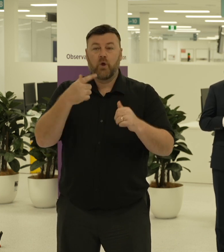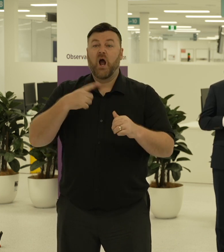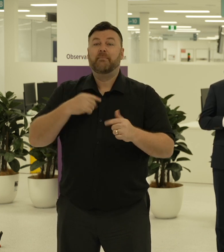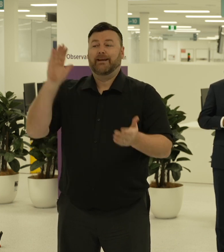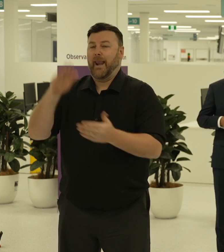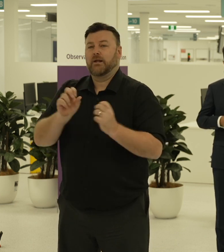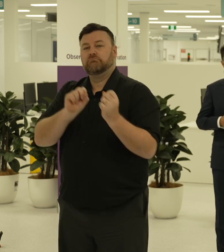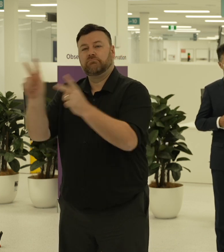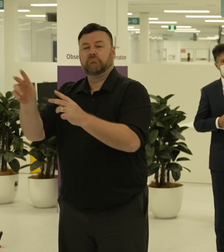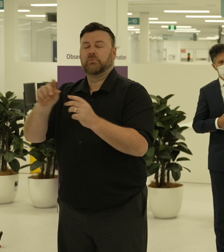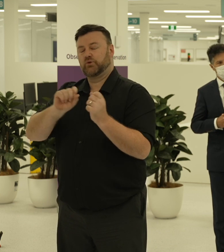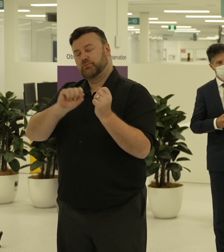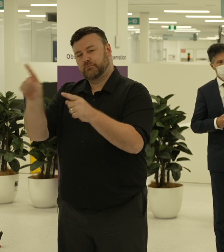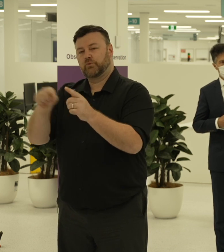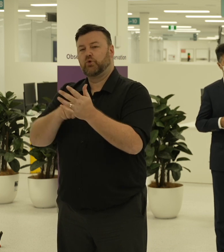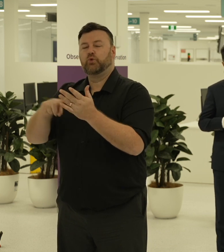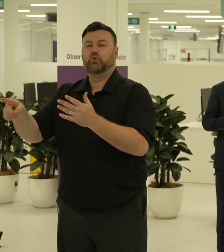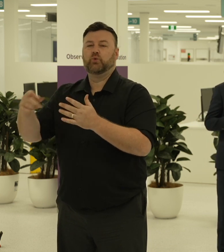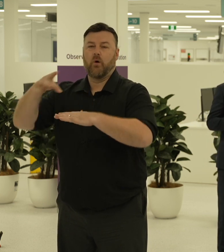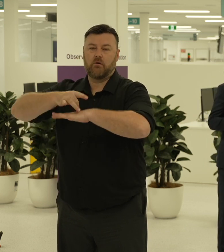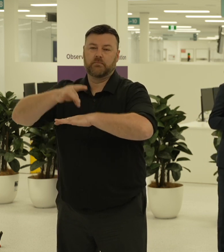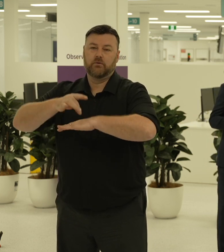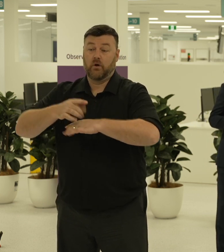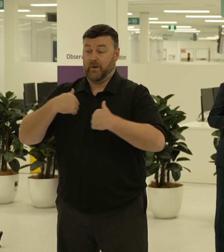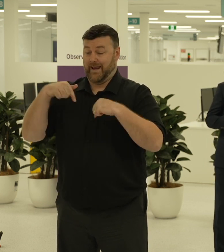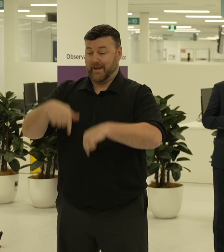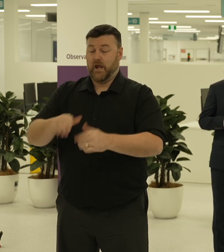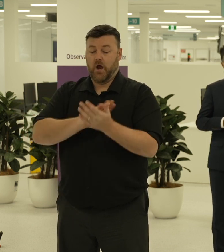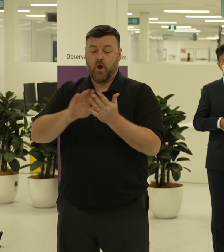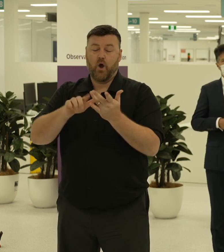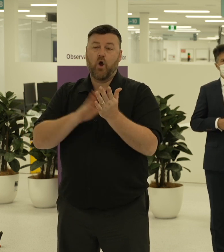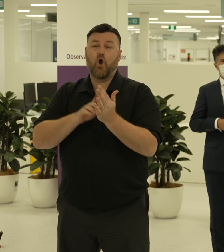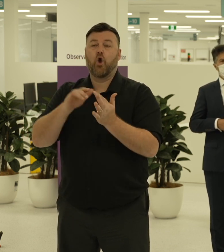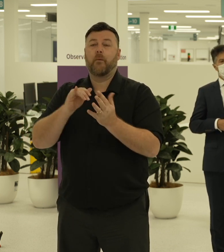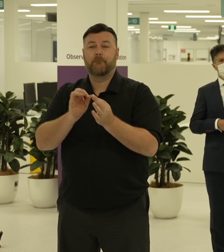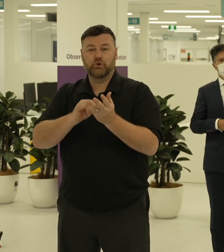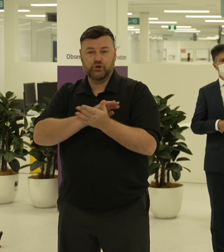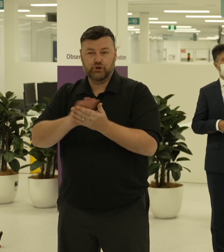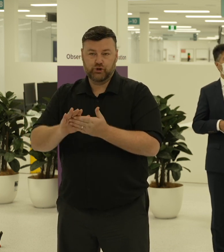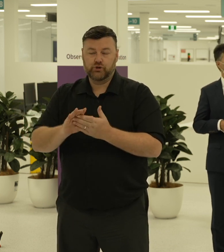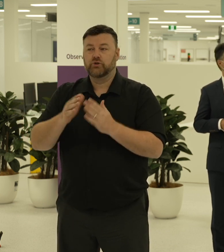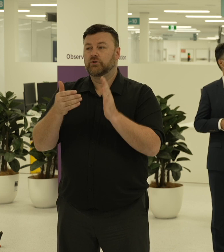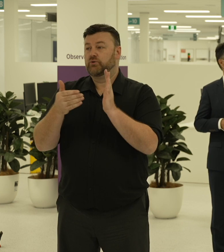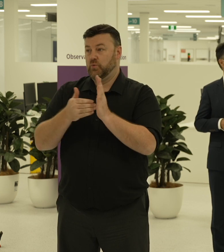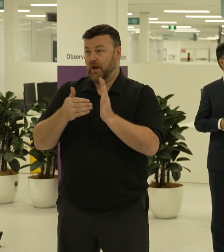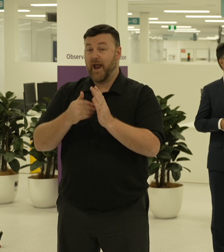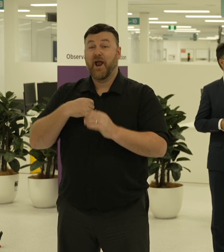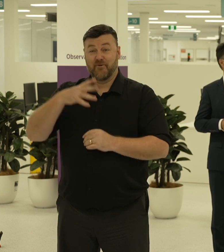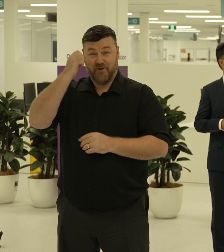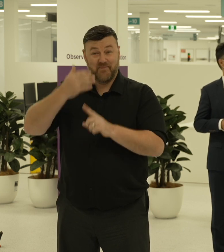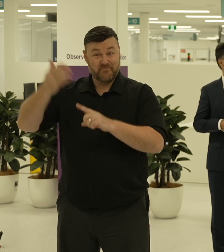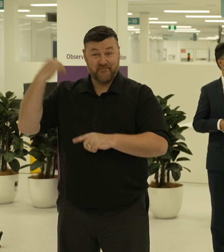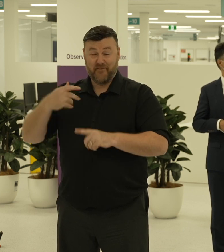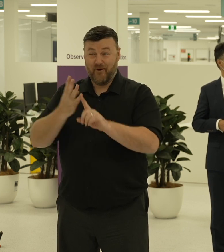in this state. So we're here at Homebush today. Gone are the days of the queues. Many of you would have got vaccinated